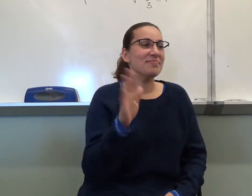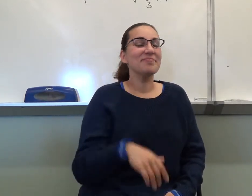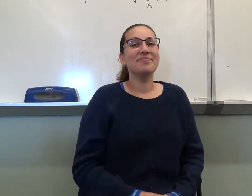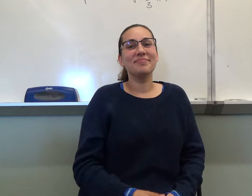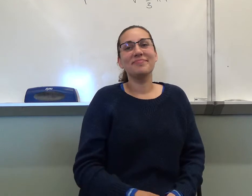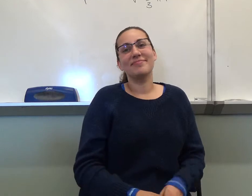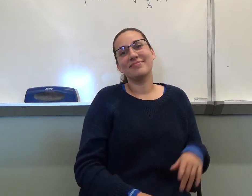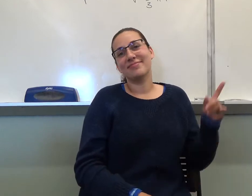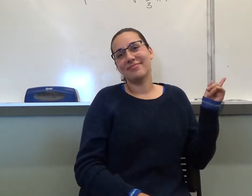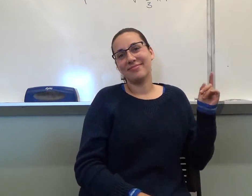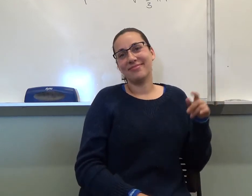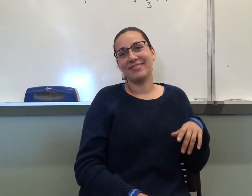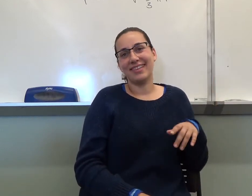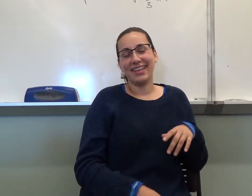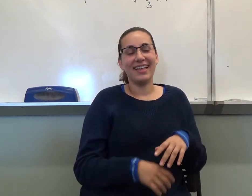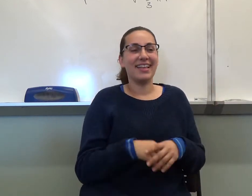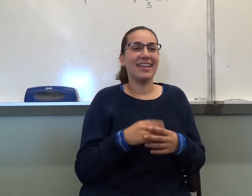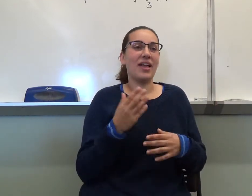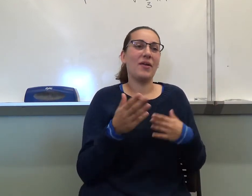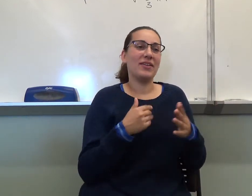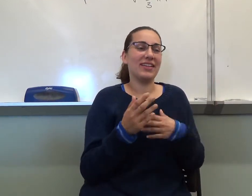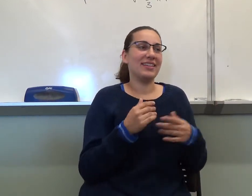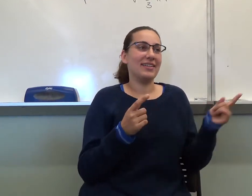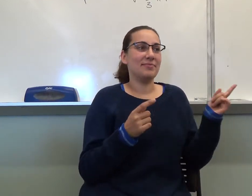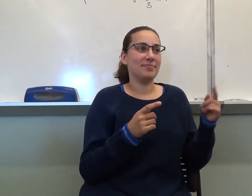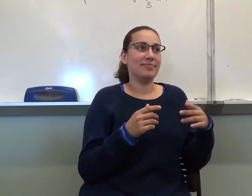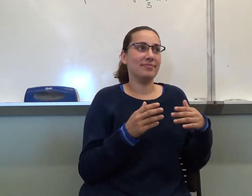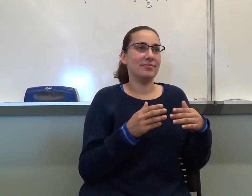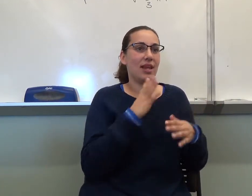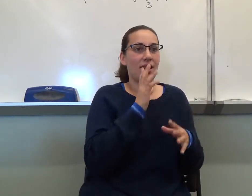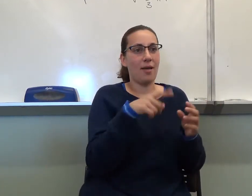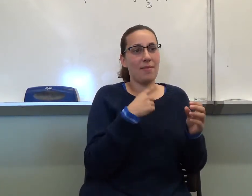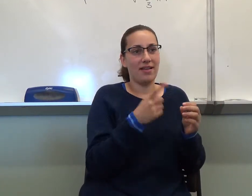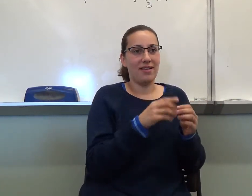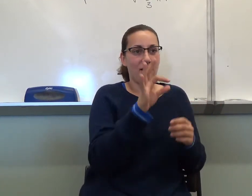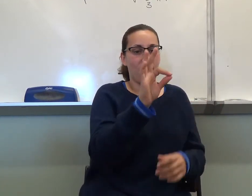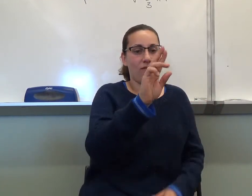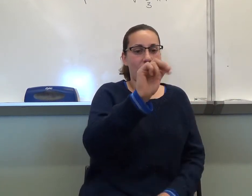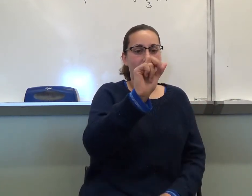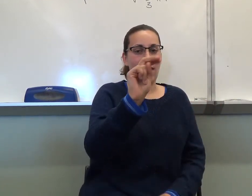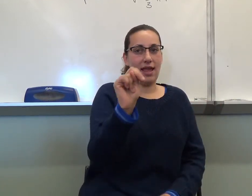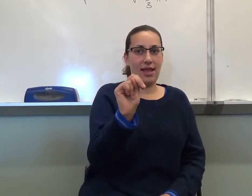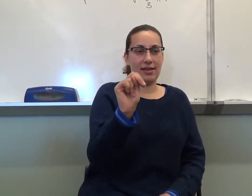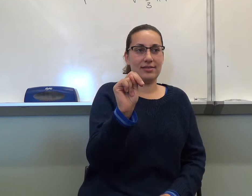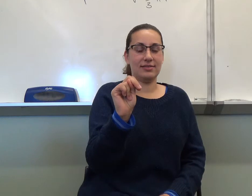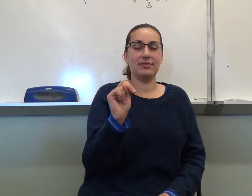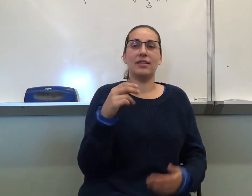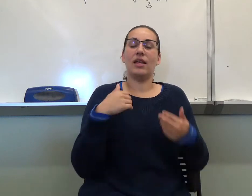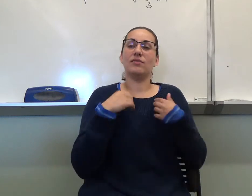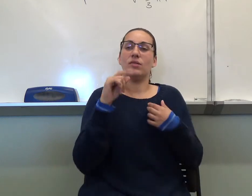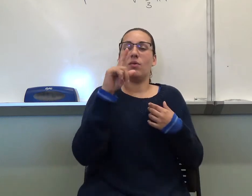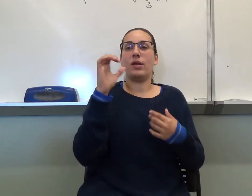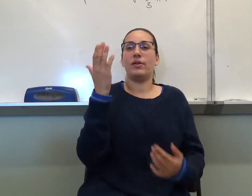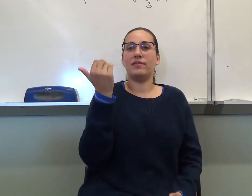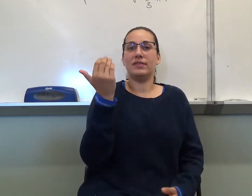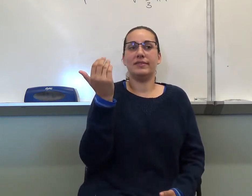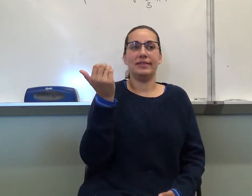Okay. The next one is Fran, that's 115 and so forth. And you want the spacing to be the